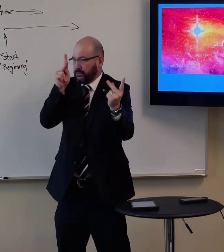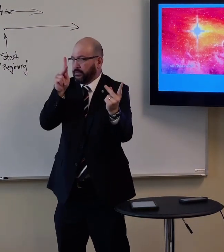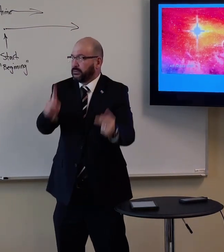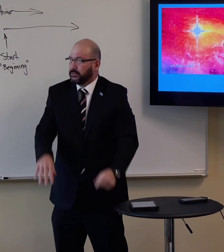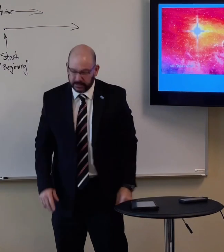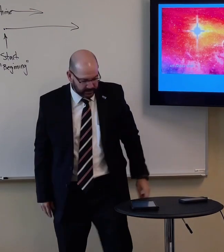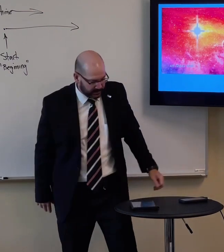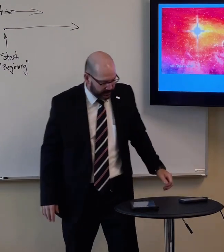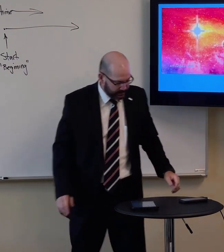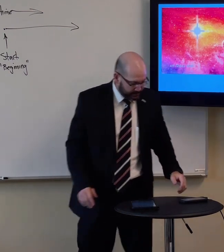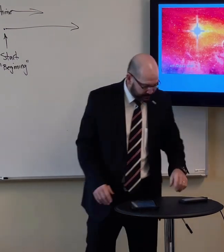God's plan is perfect.